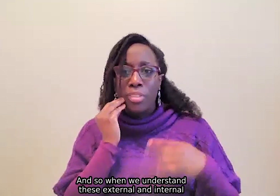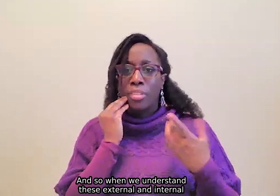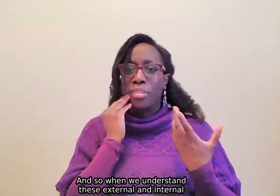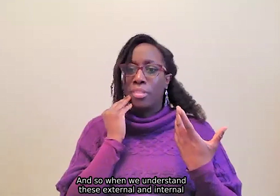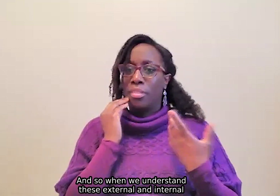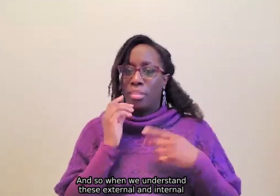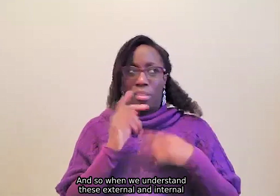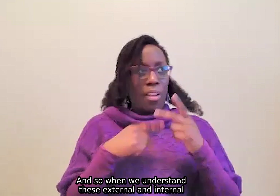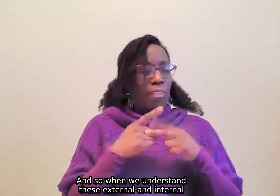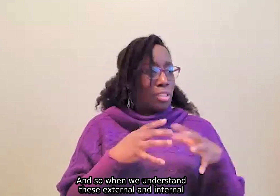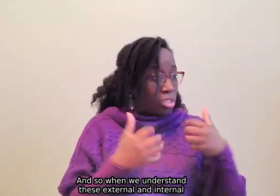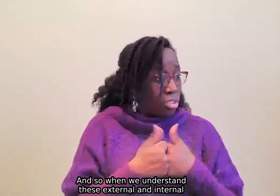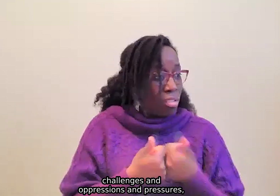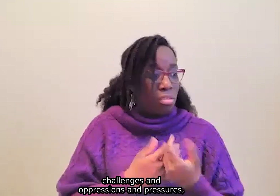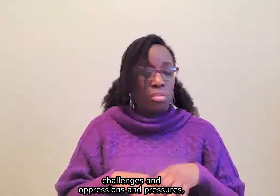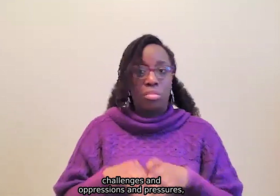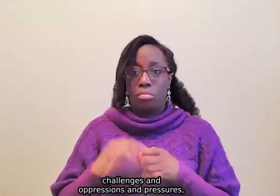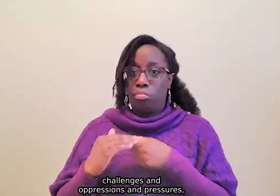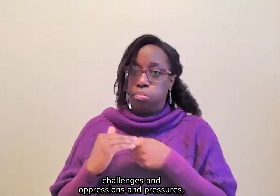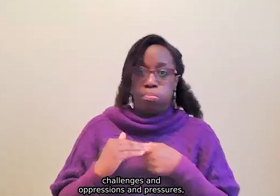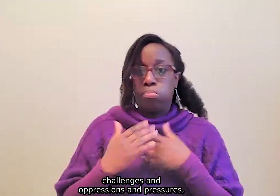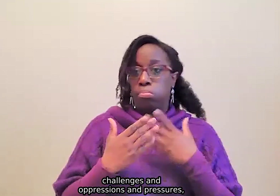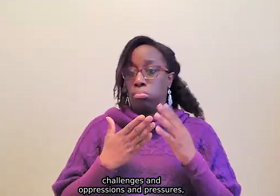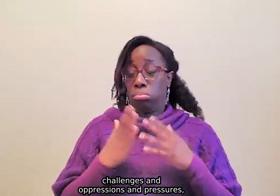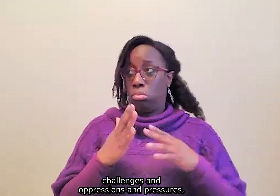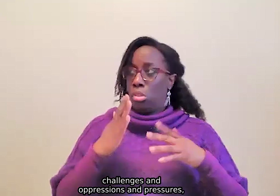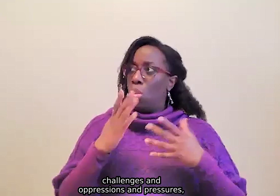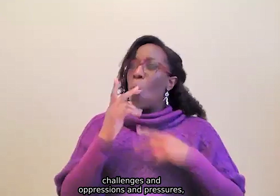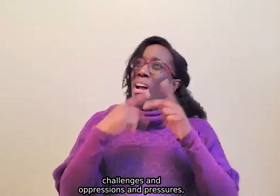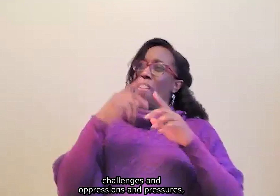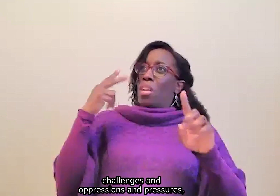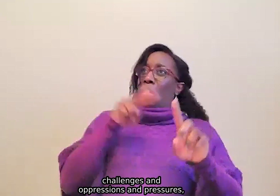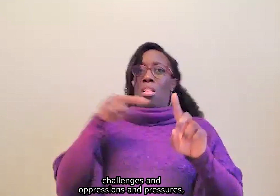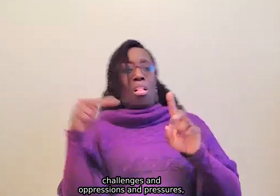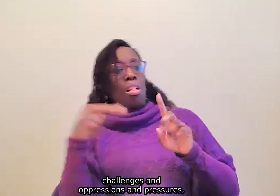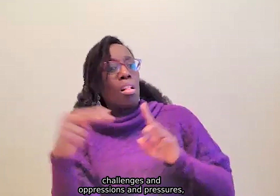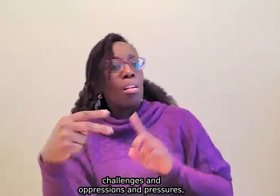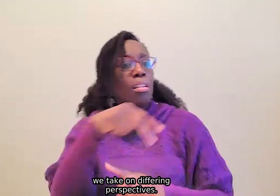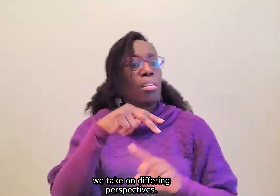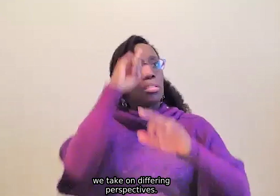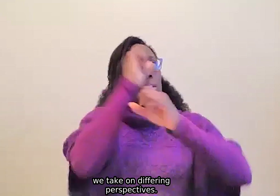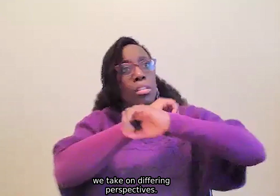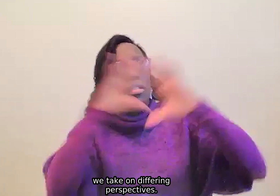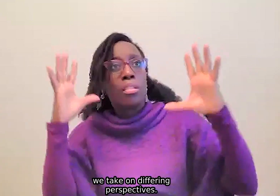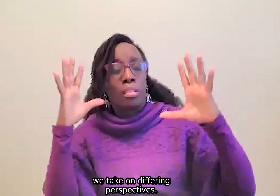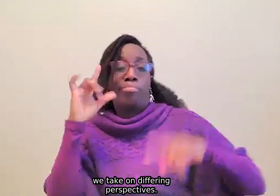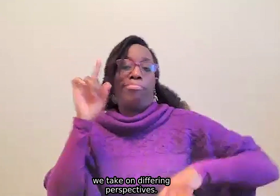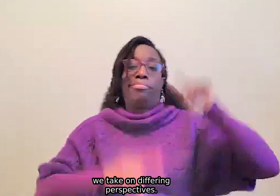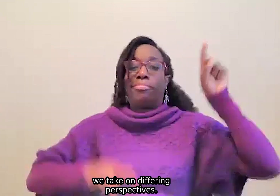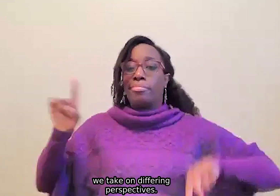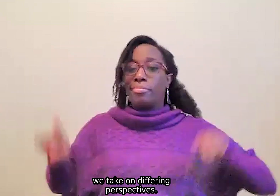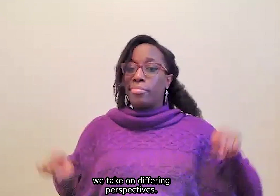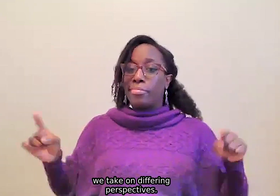understand these external and internal challenges and oppressions and pressures, we take on